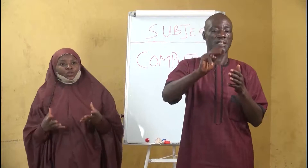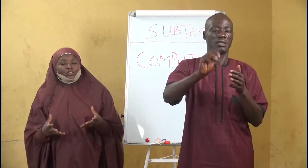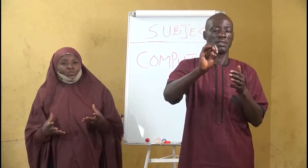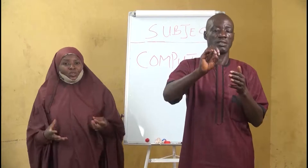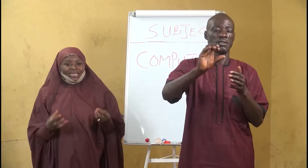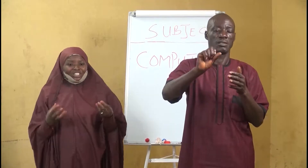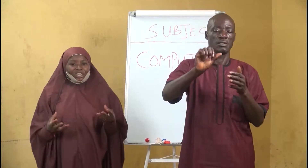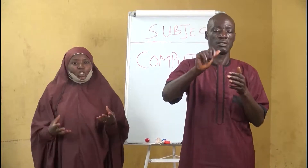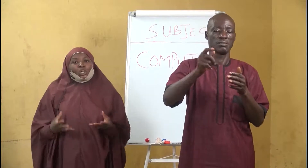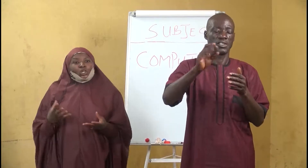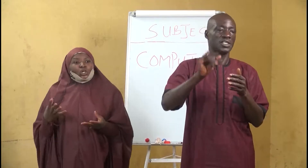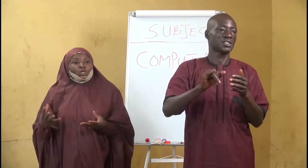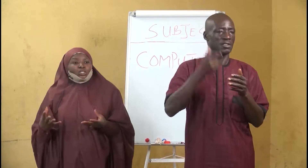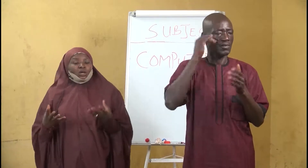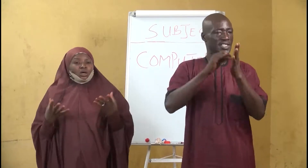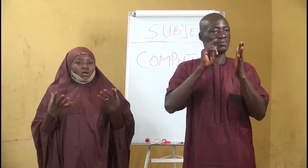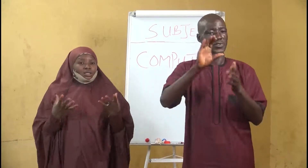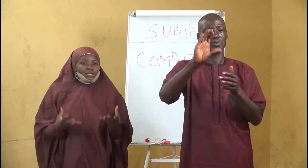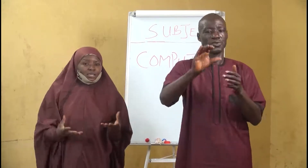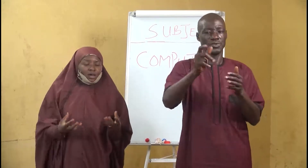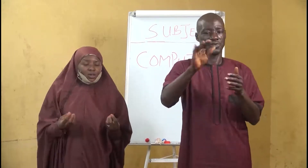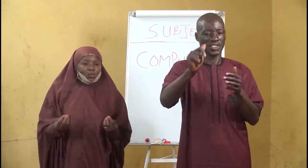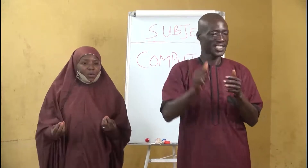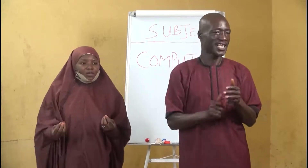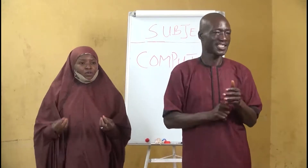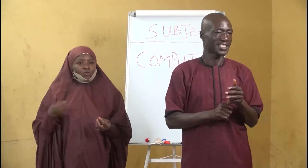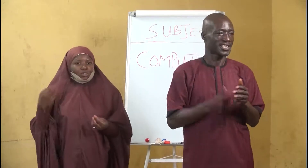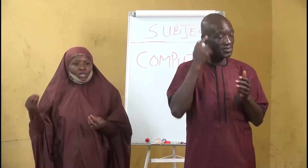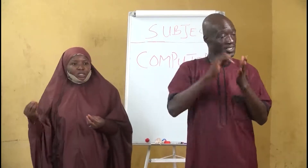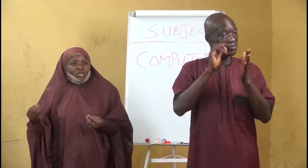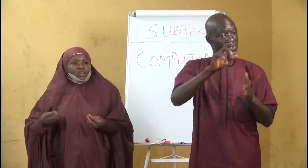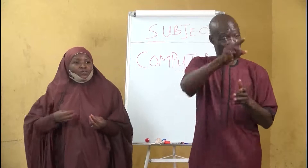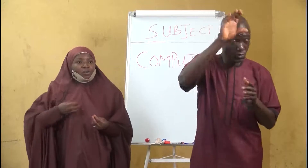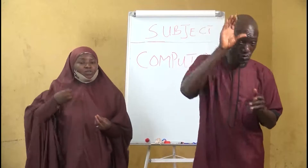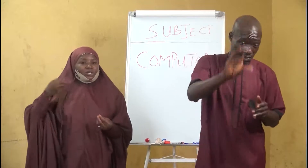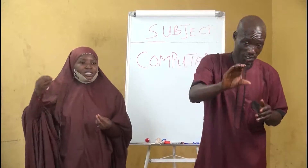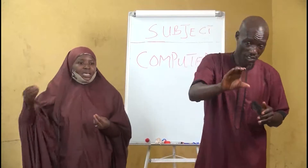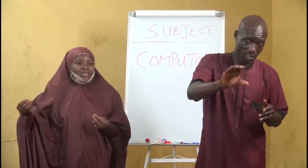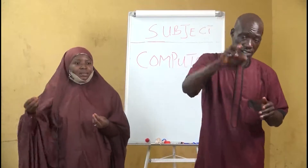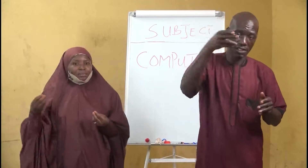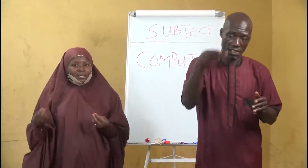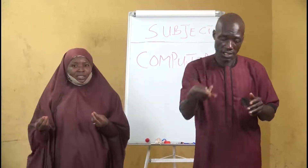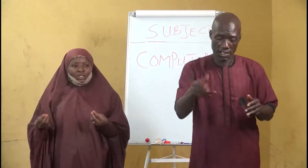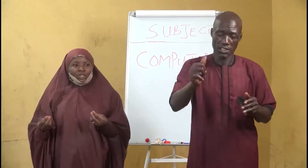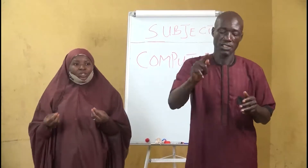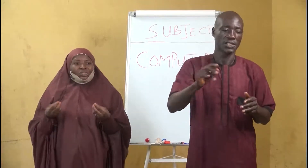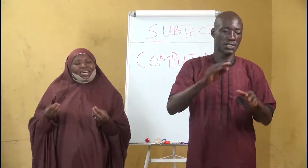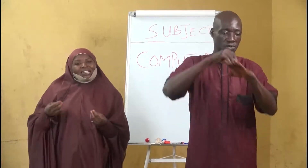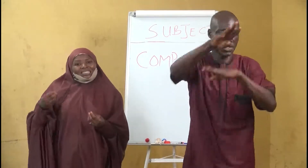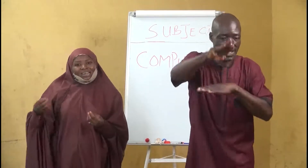of you that chat, you use your mobile phone to chat in form of what? Sending message. So that can serve as